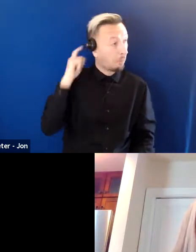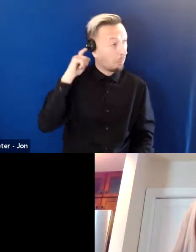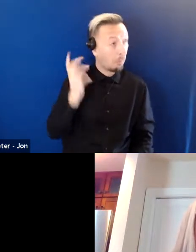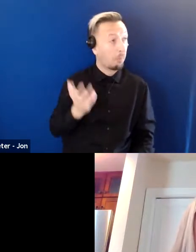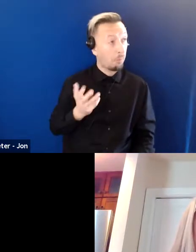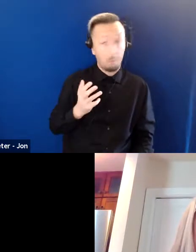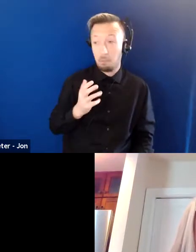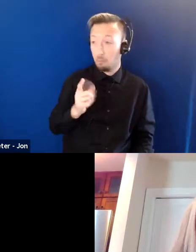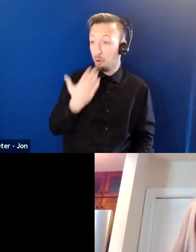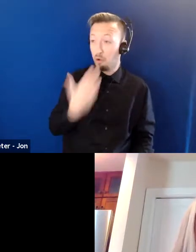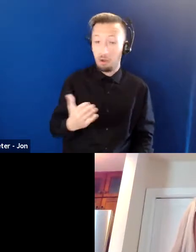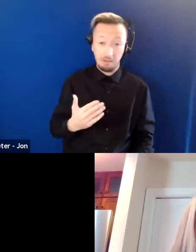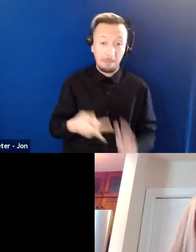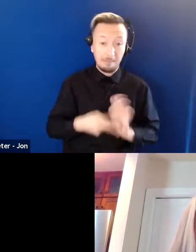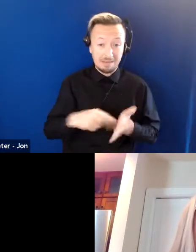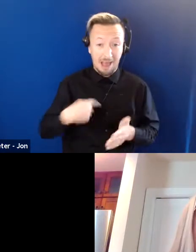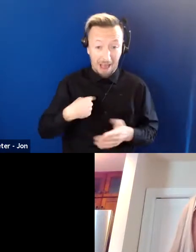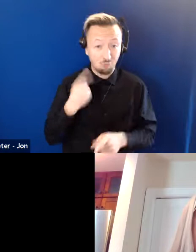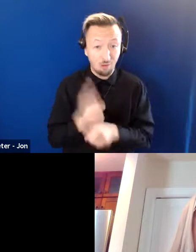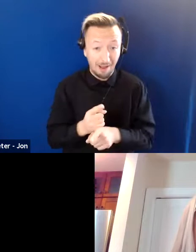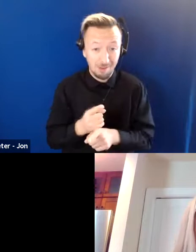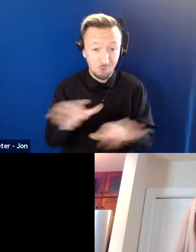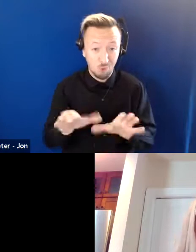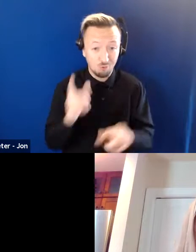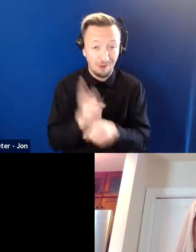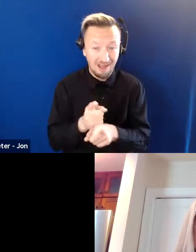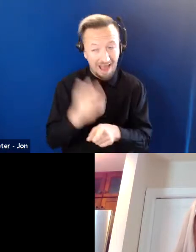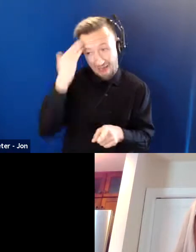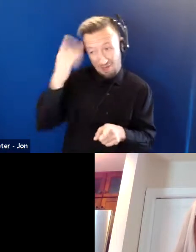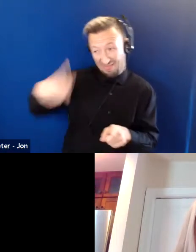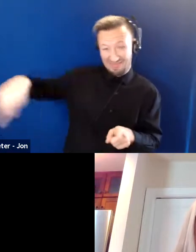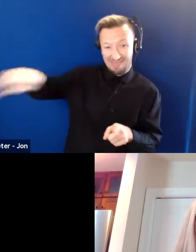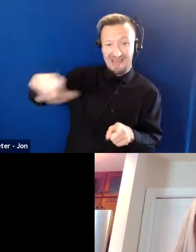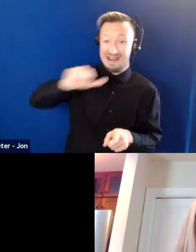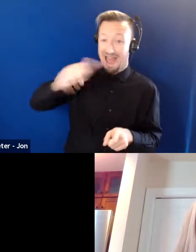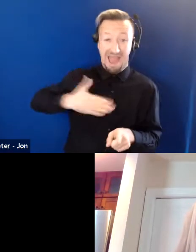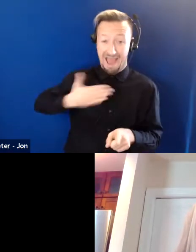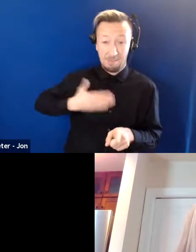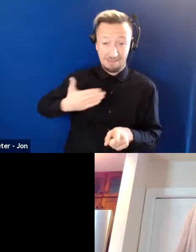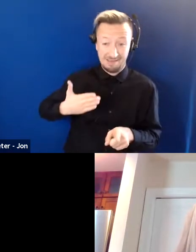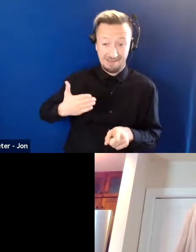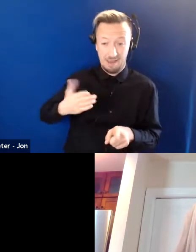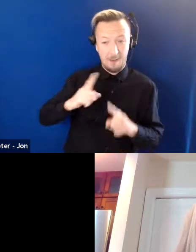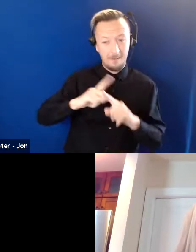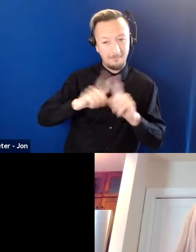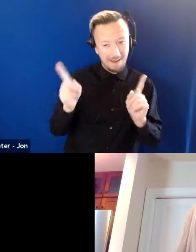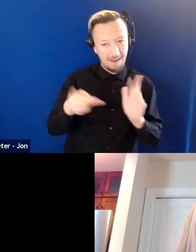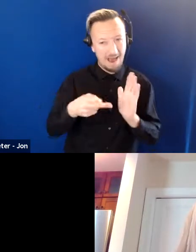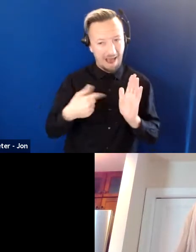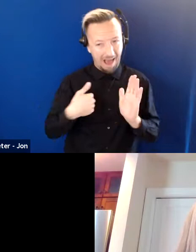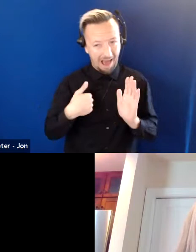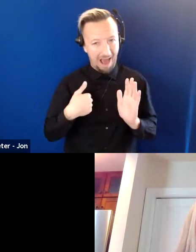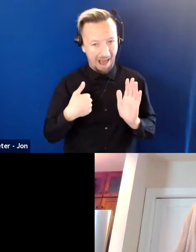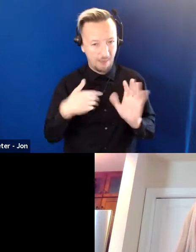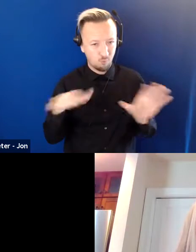doing it right. Even though they're not happy with me, I'm doing something right. And so I just